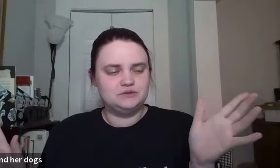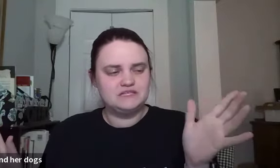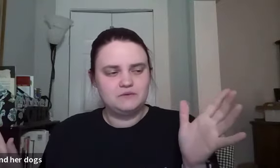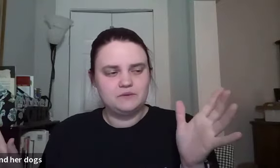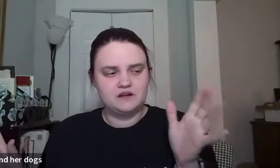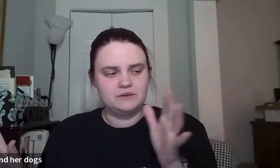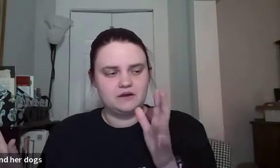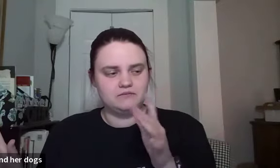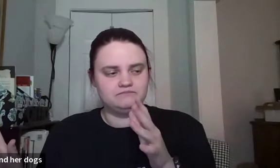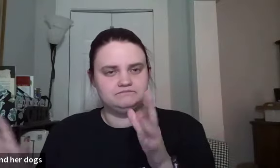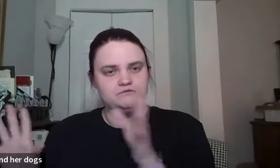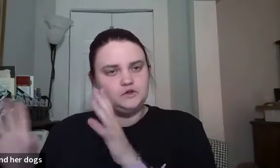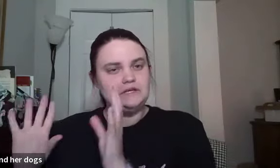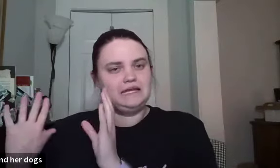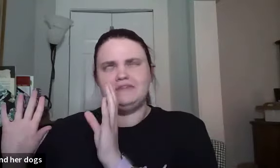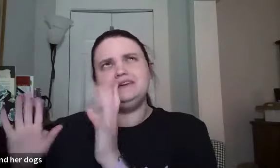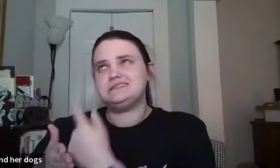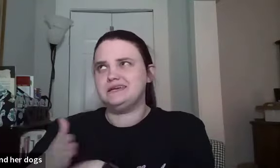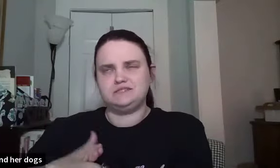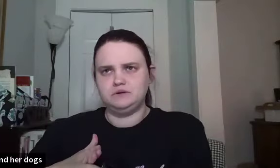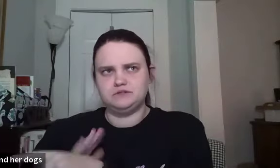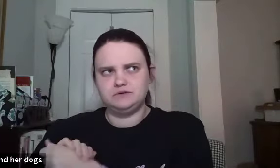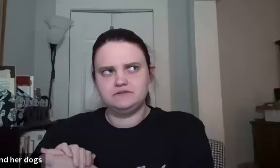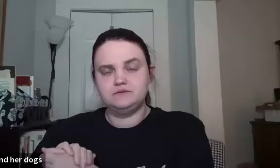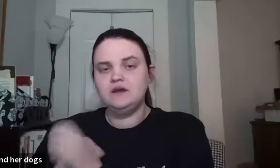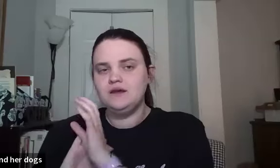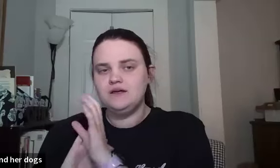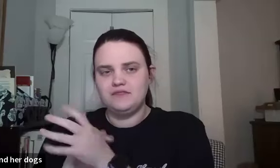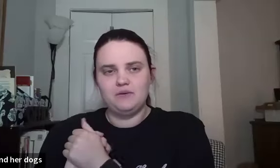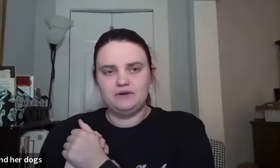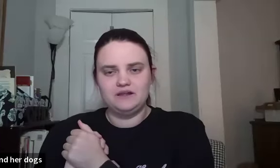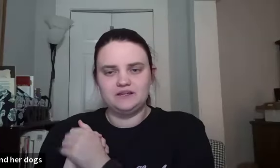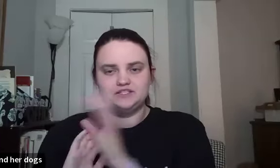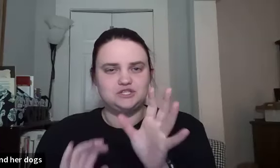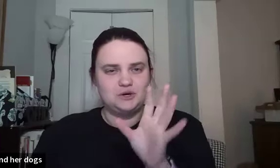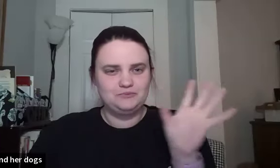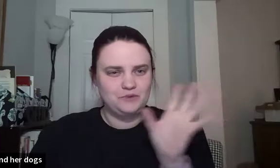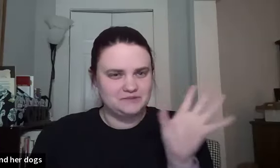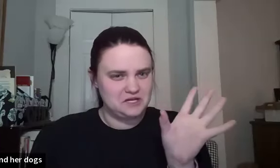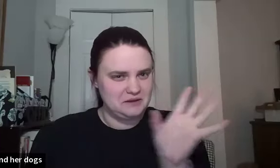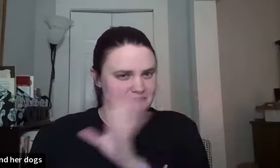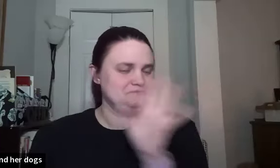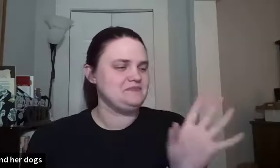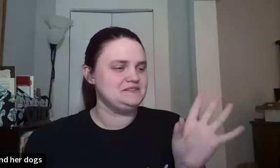see it when we talk about food. Like, I think it's next week we're doing food. That will show what I'm talking about.